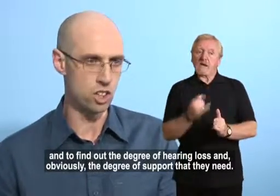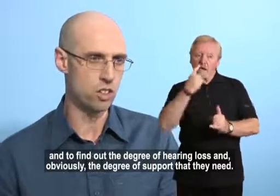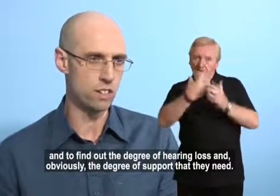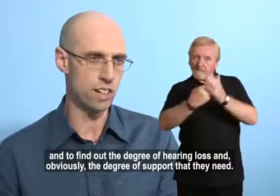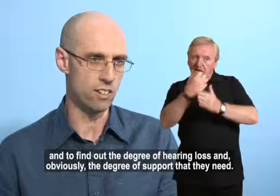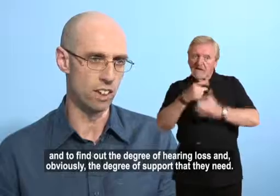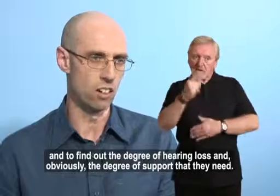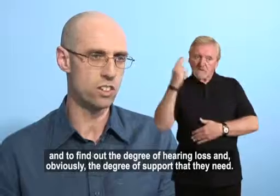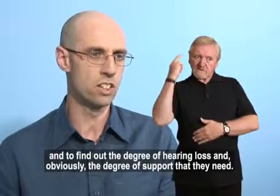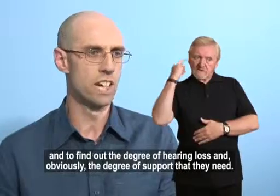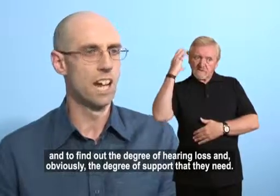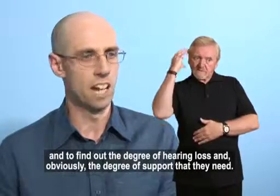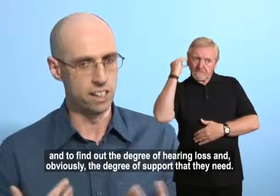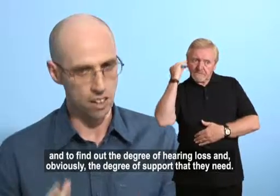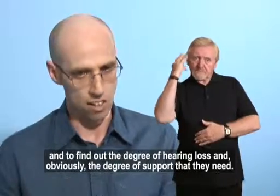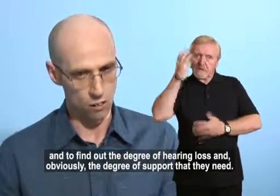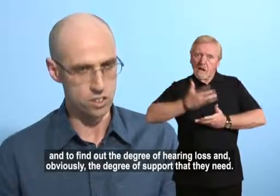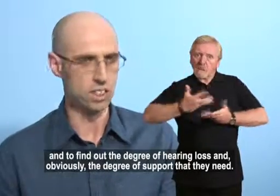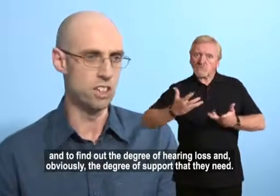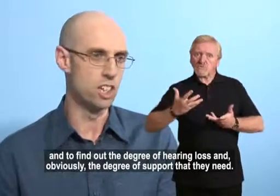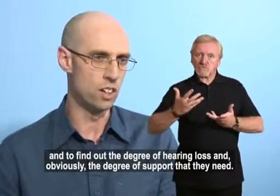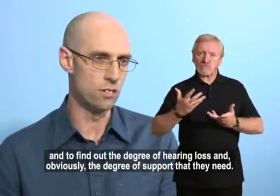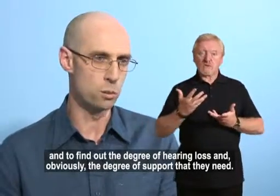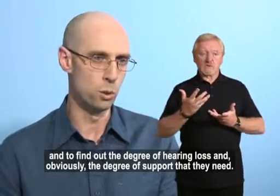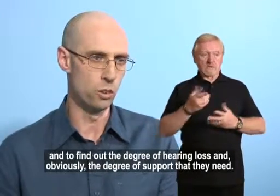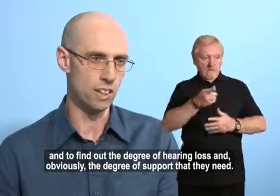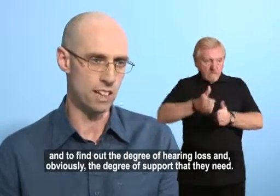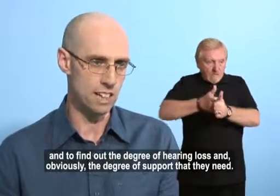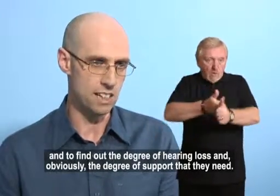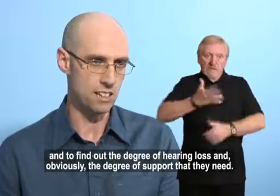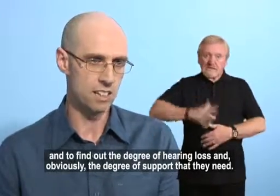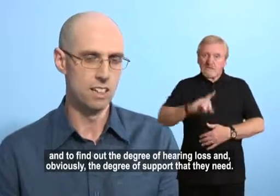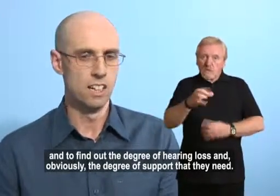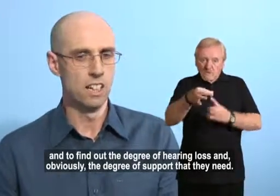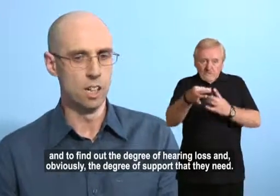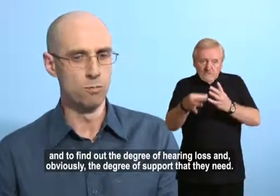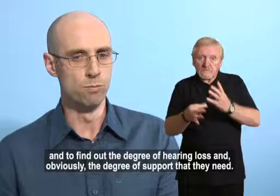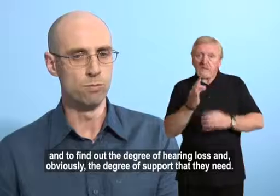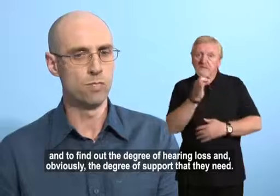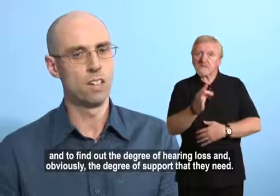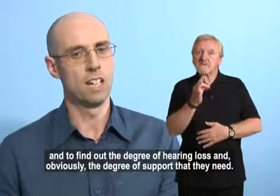find out the degree of hearing loss and obviously the degree of support that they need.